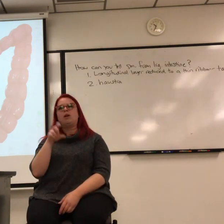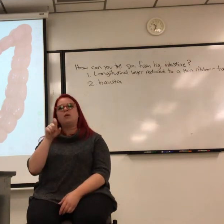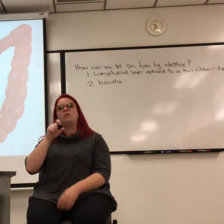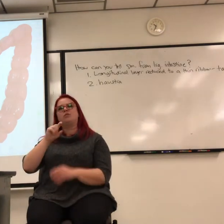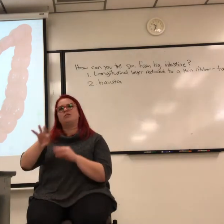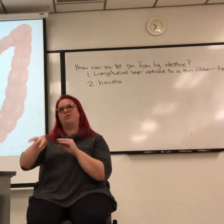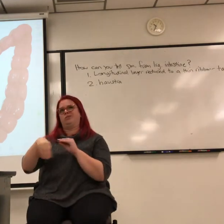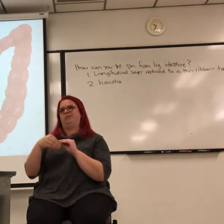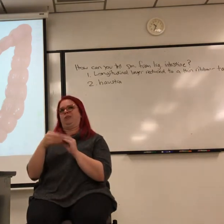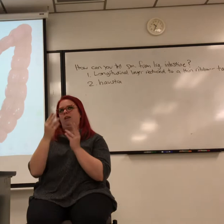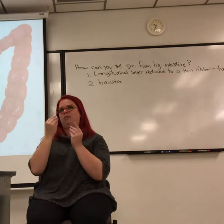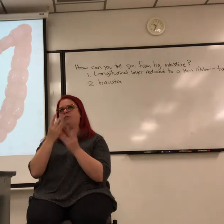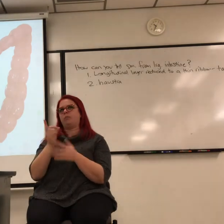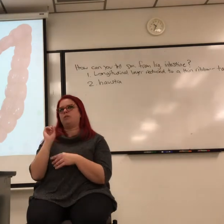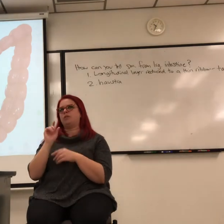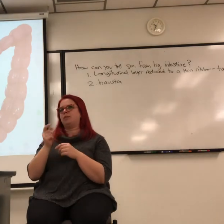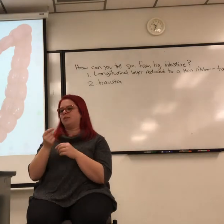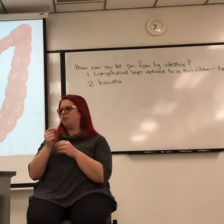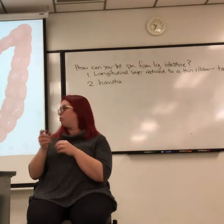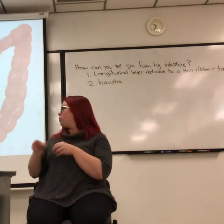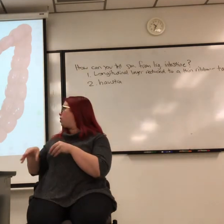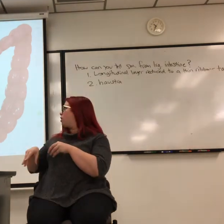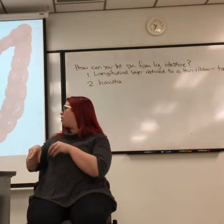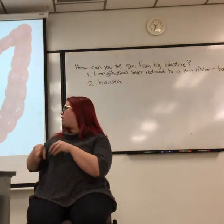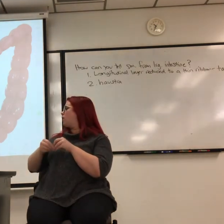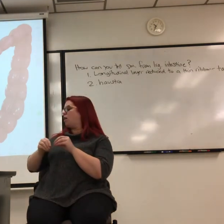right there. That's the vermiform appendix.